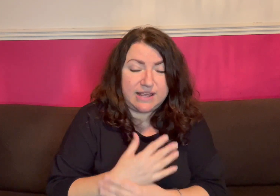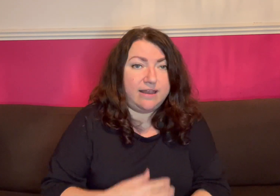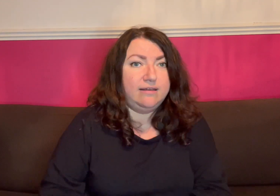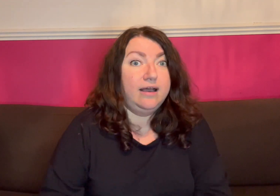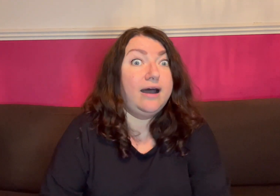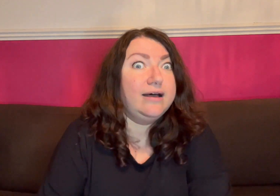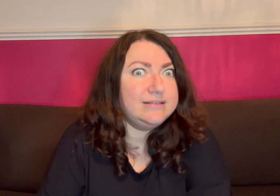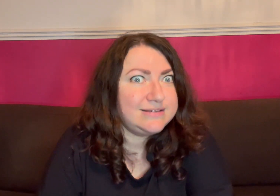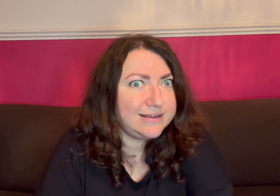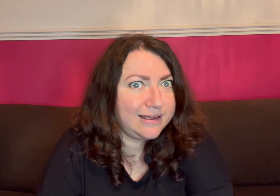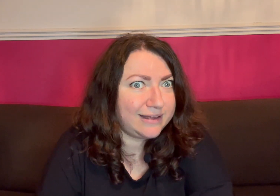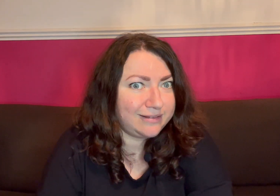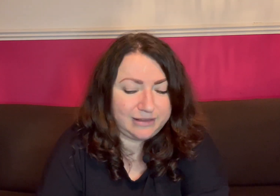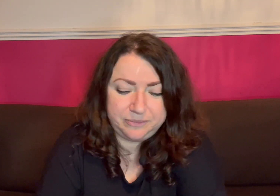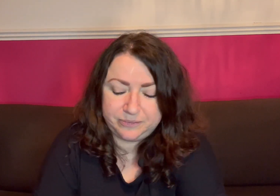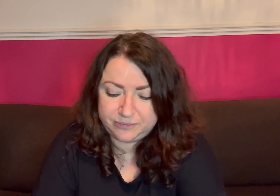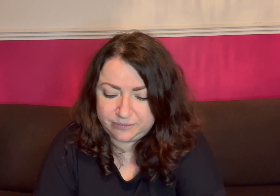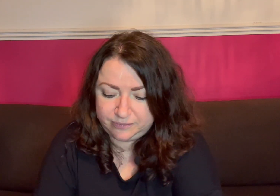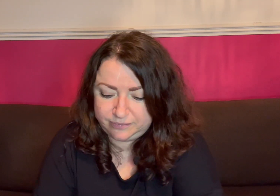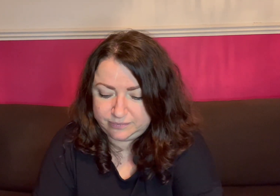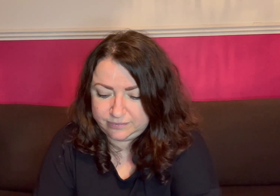planting until